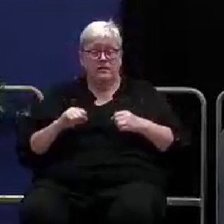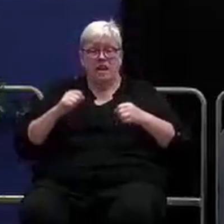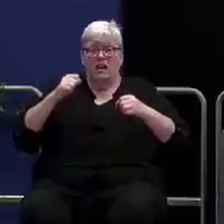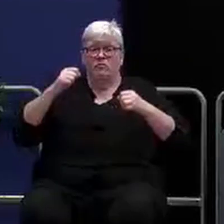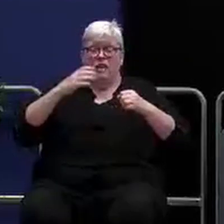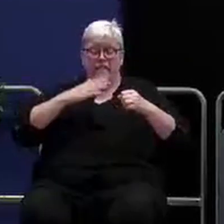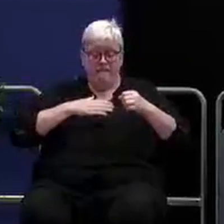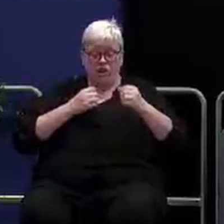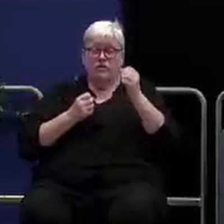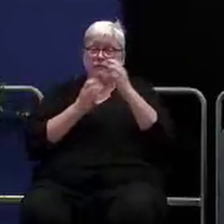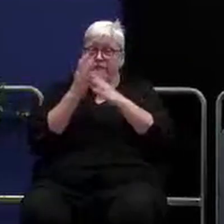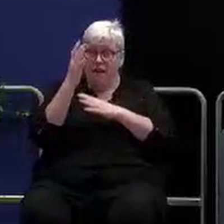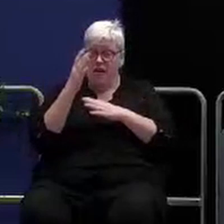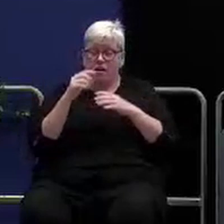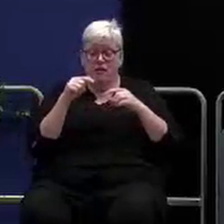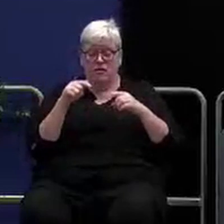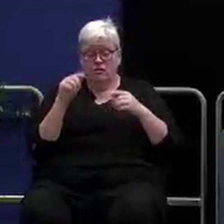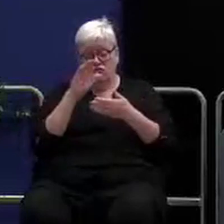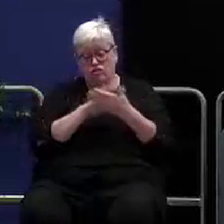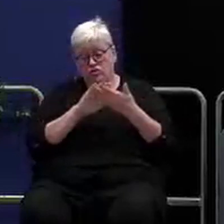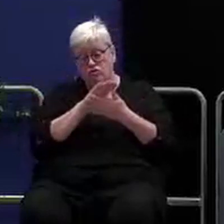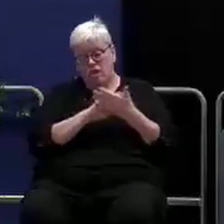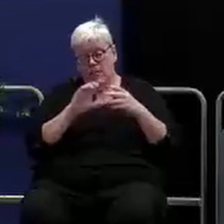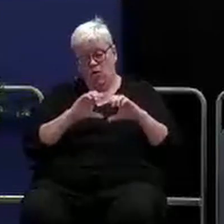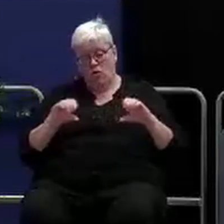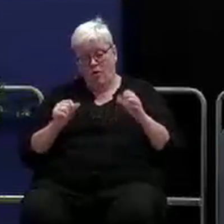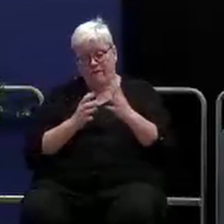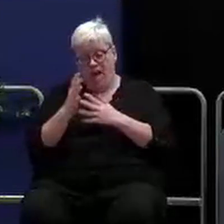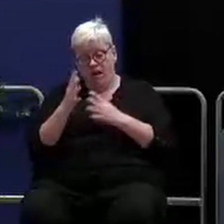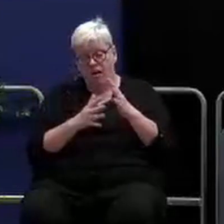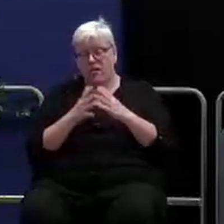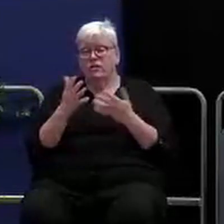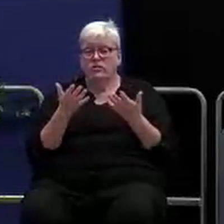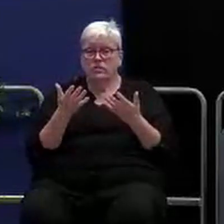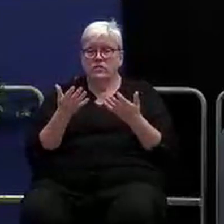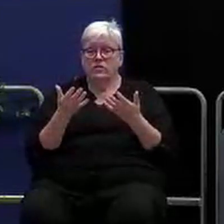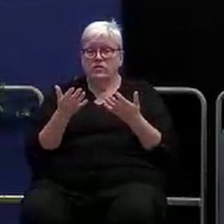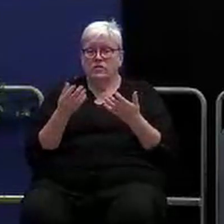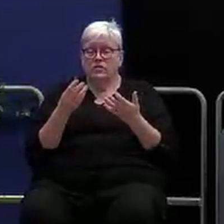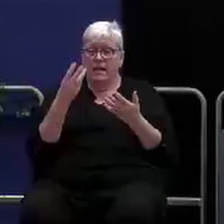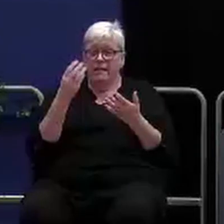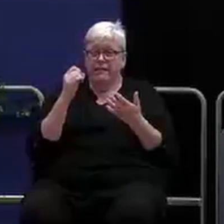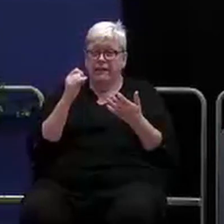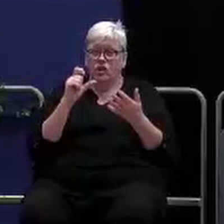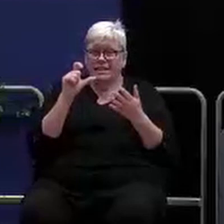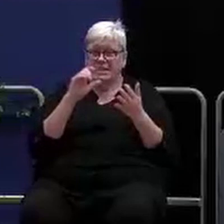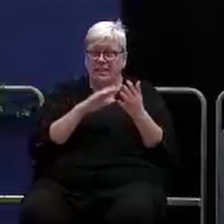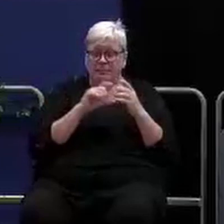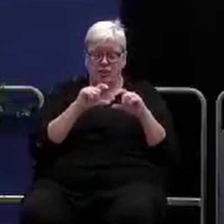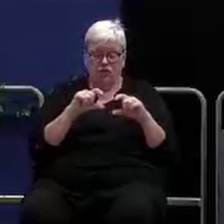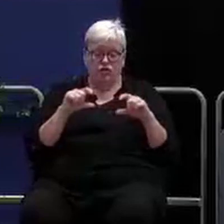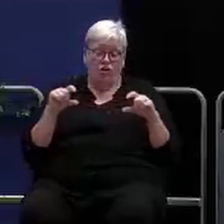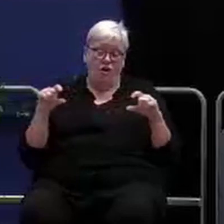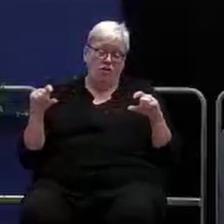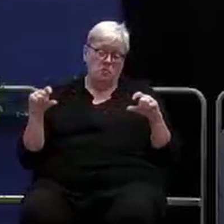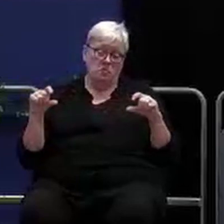There were some logs. I thought, right, I'm going to describe that log. And I went, it's 30 centimetres long, has a